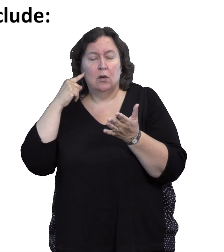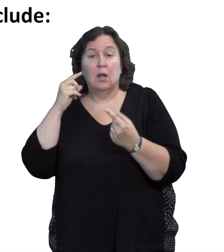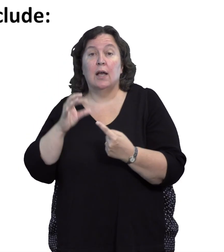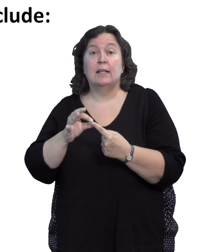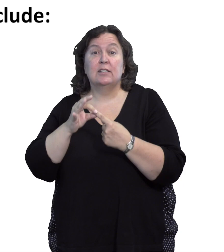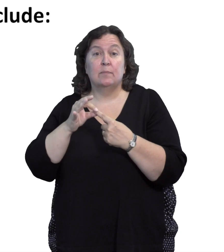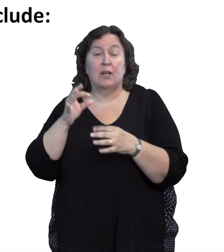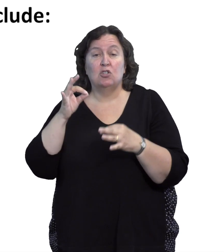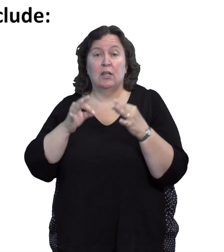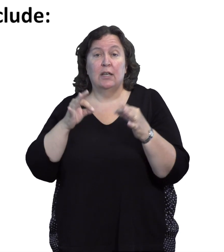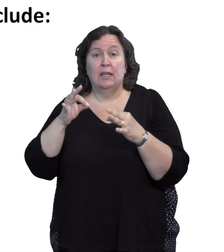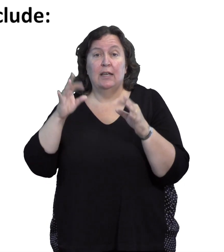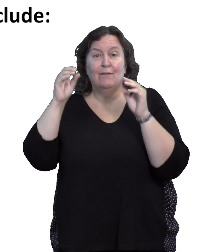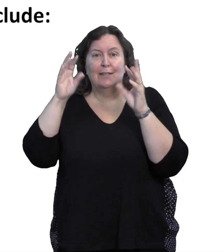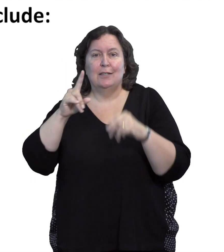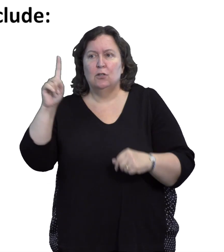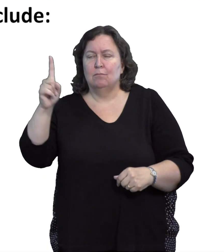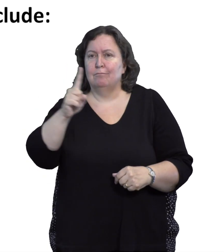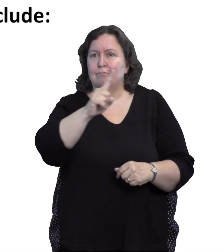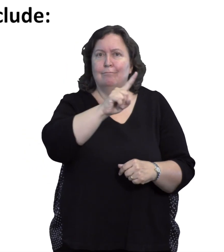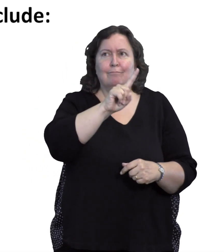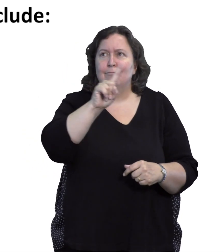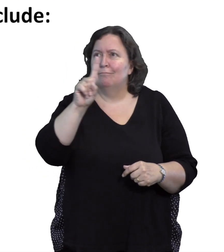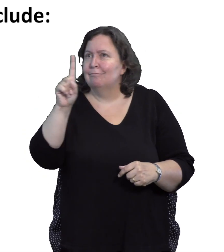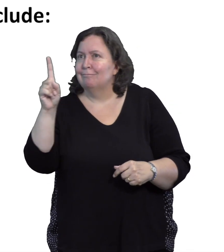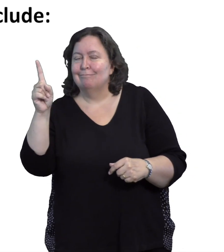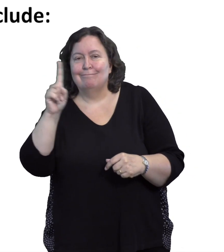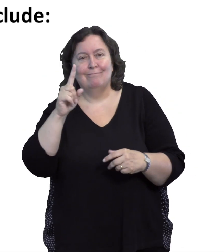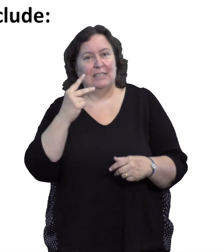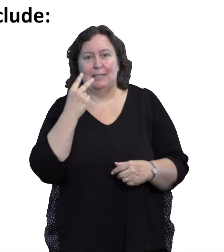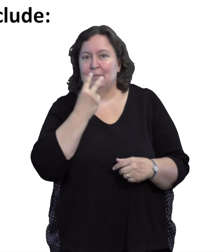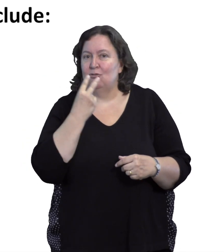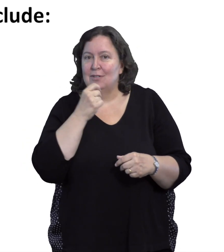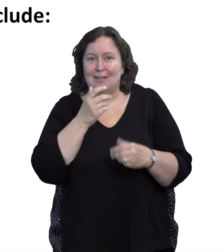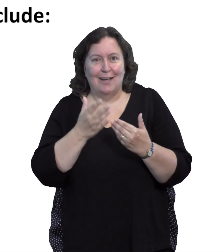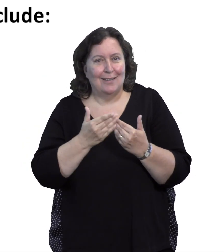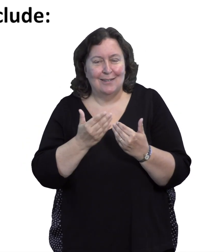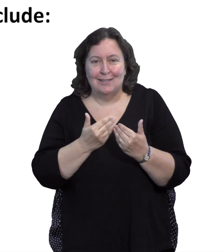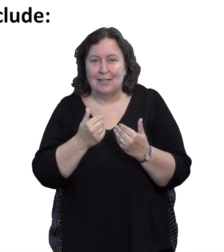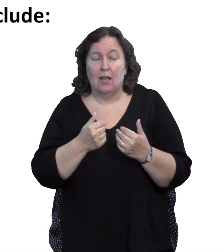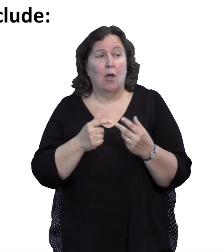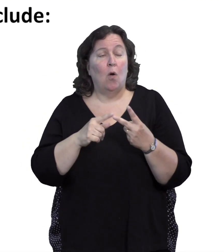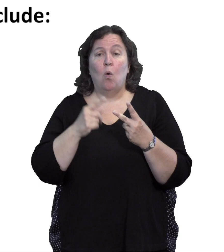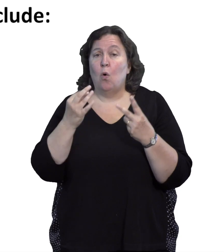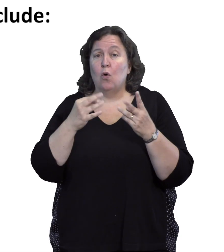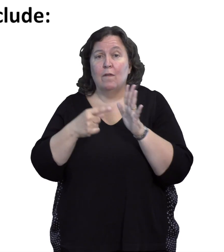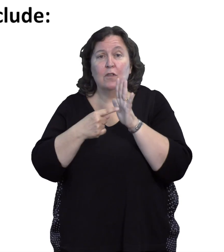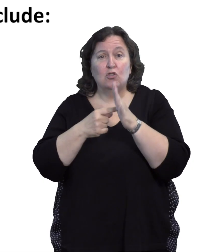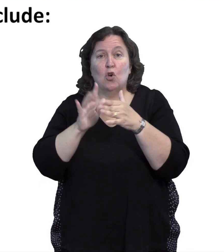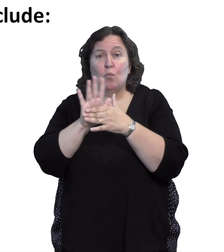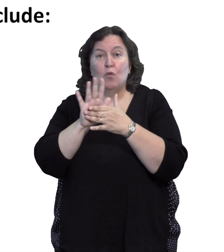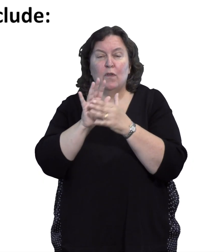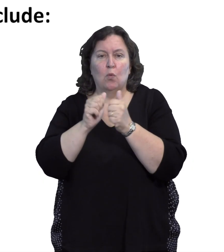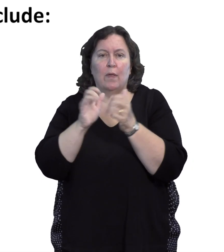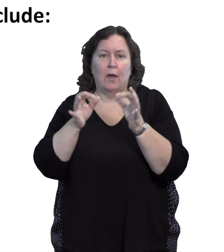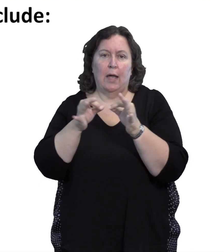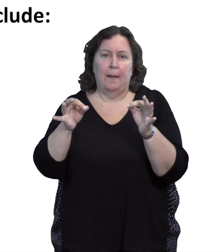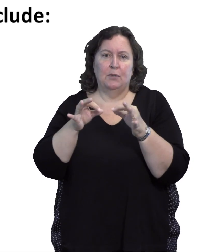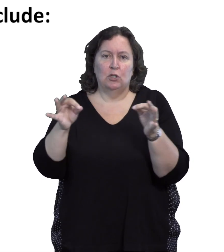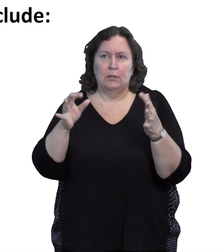Especially if there are wandering teachers and speech reading is not easy, or if media is shown and there are no